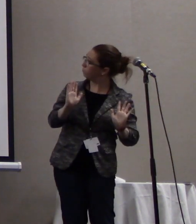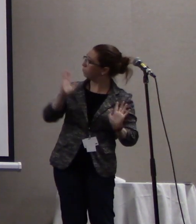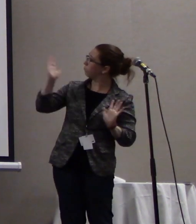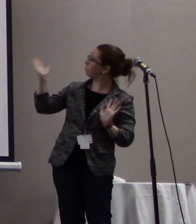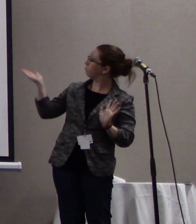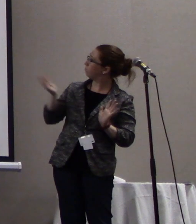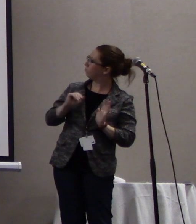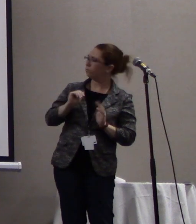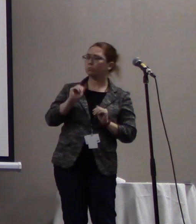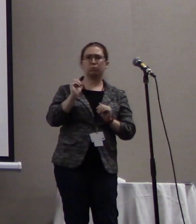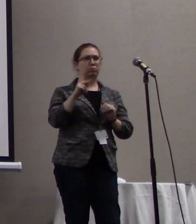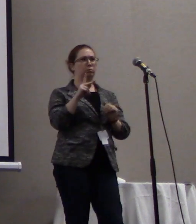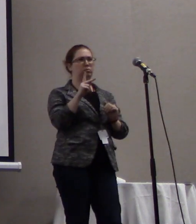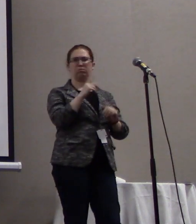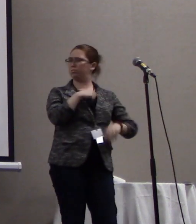I think,